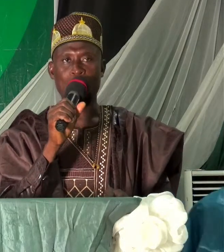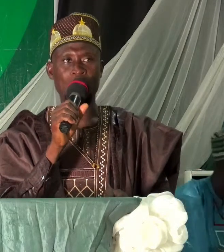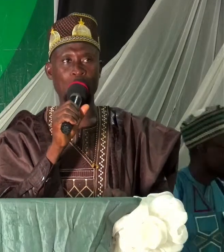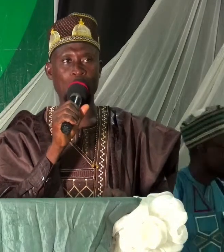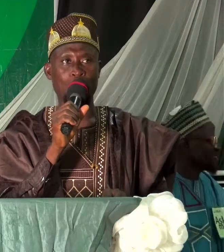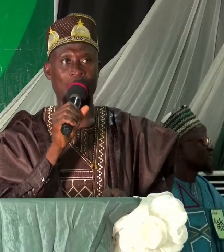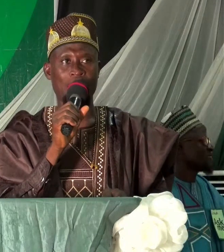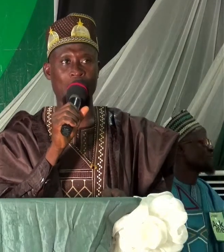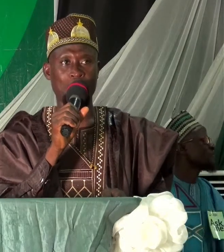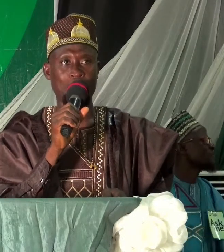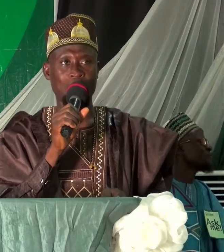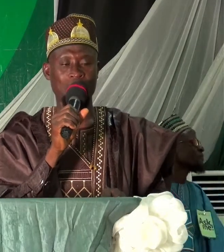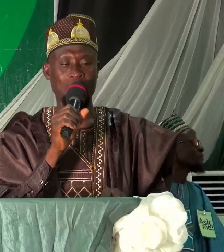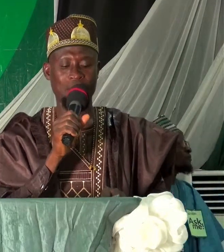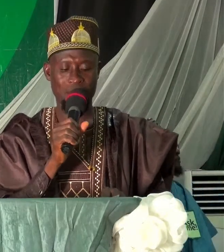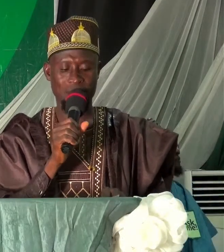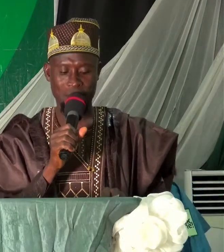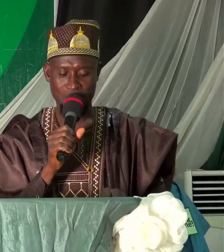Somebody yombo anabi.